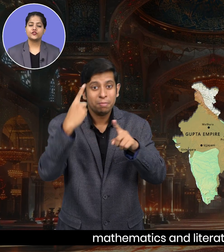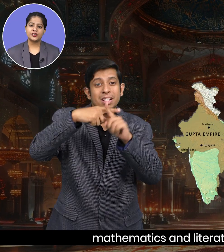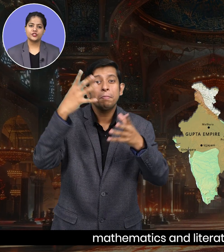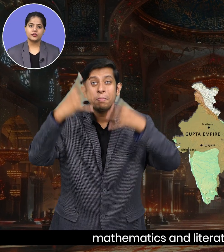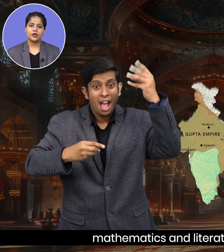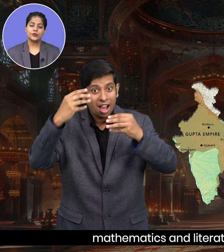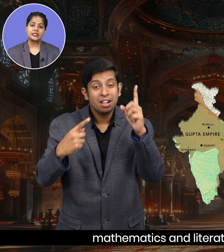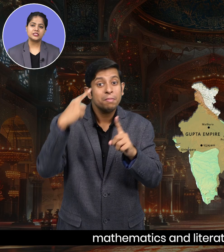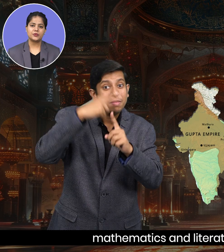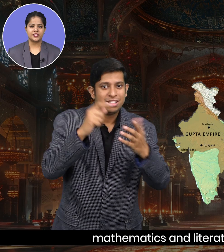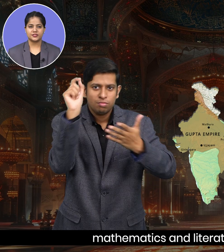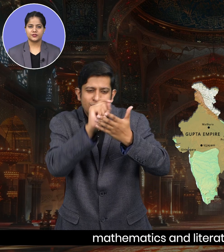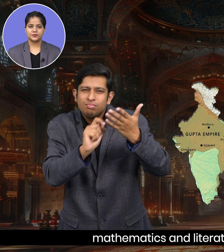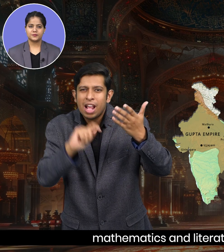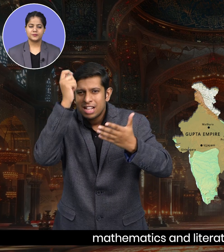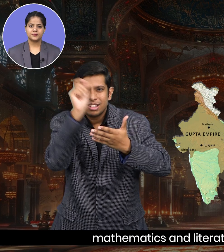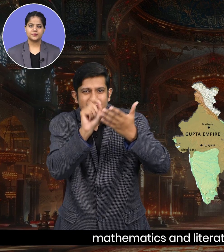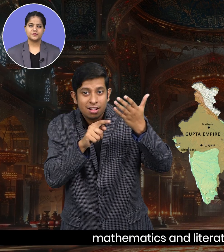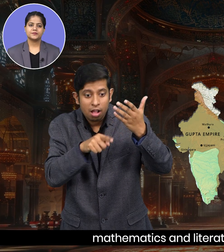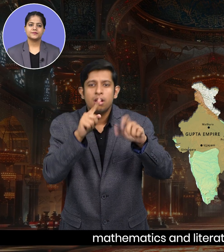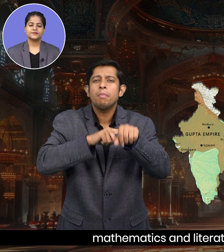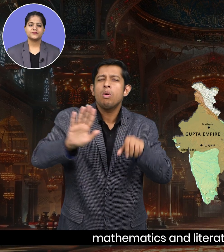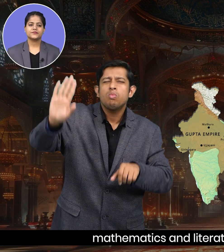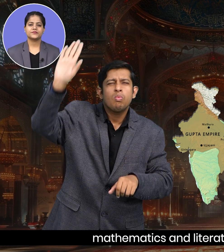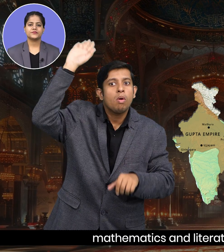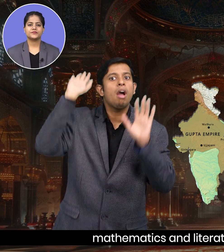and literature during this period.